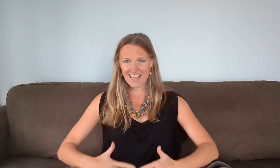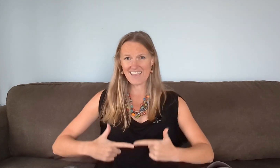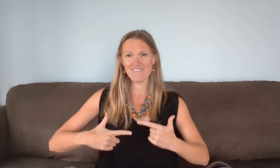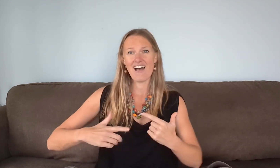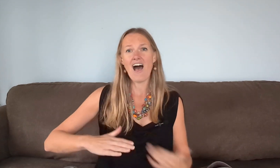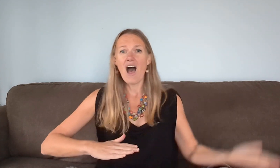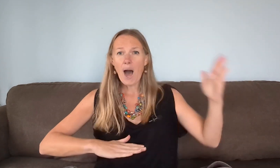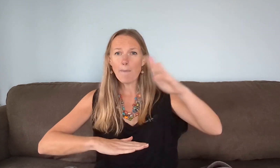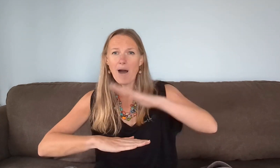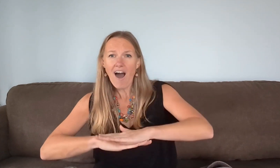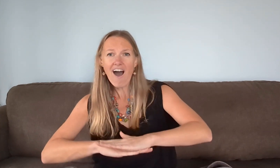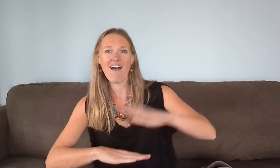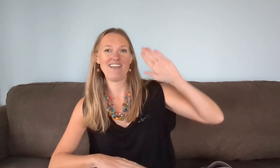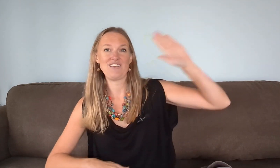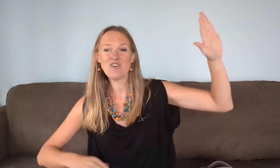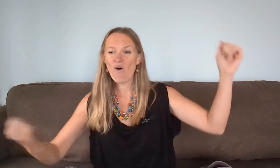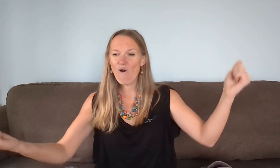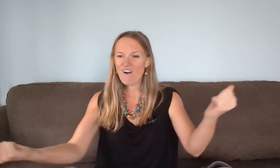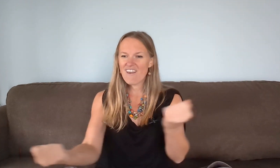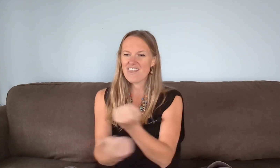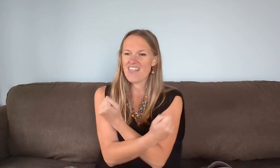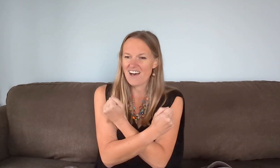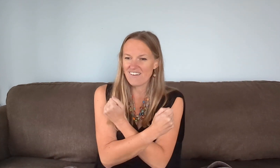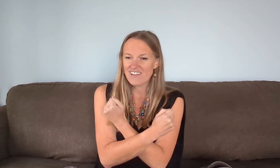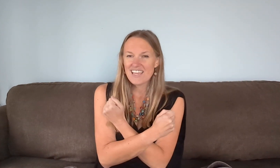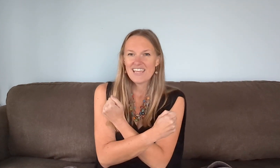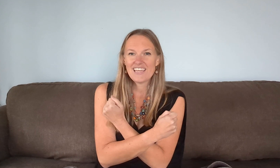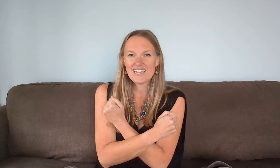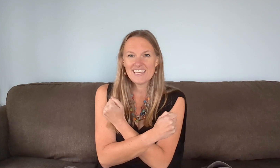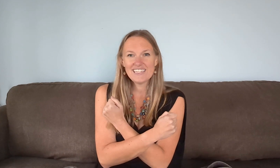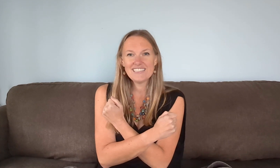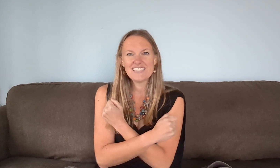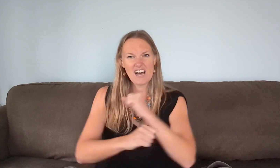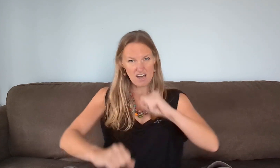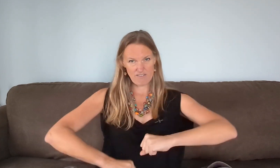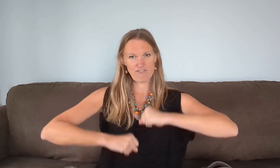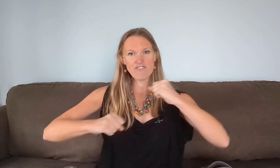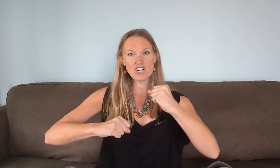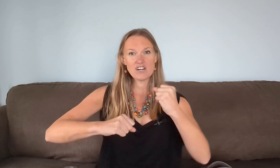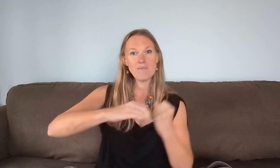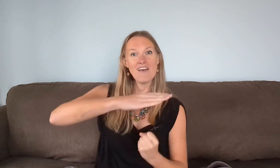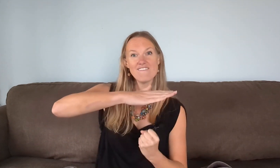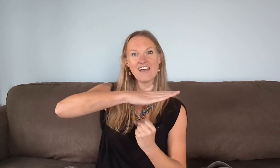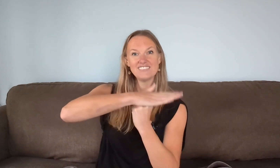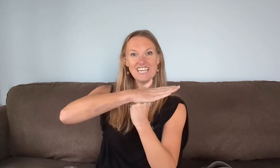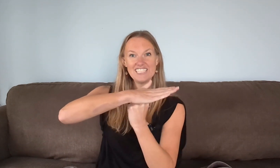life upon your love. It is a firm